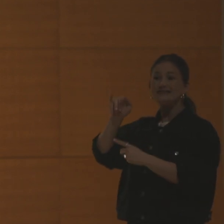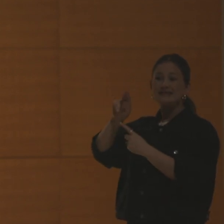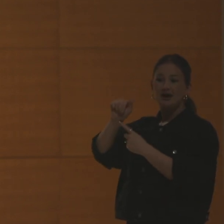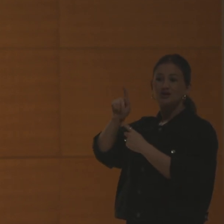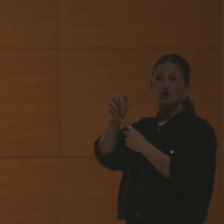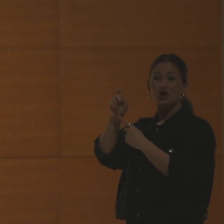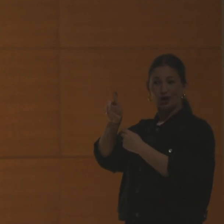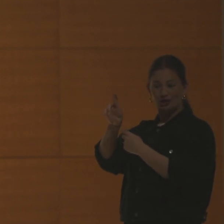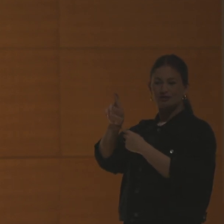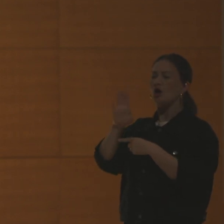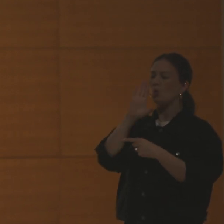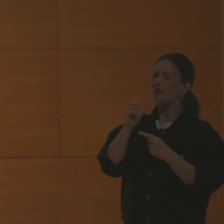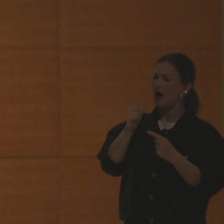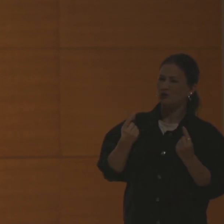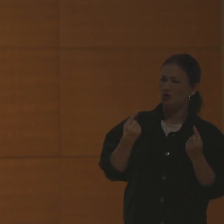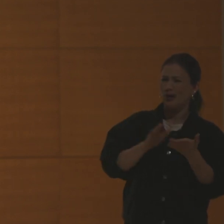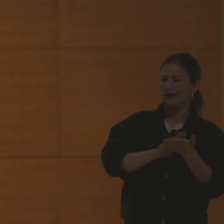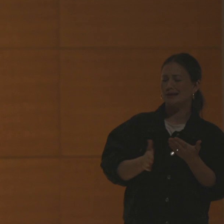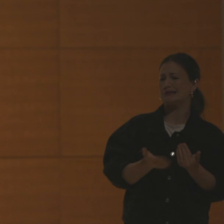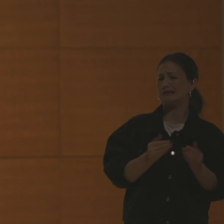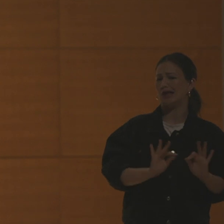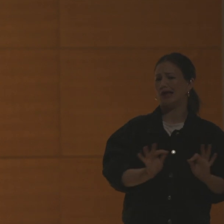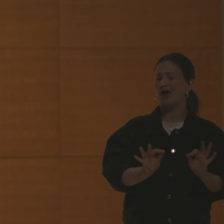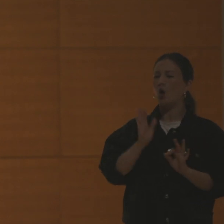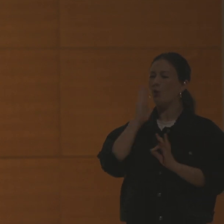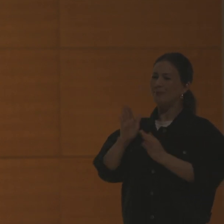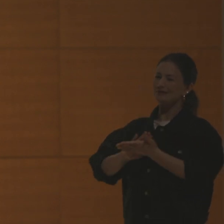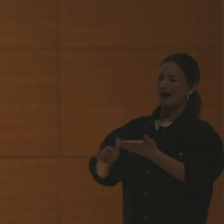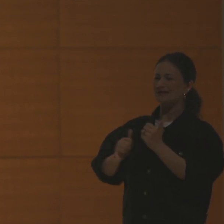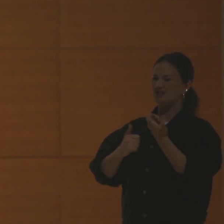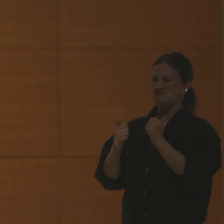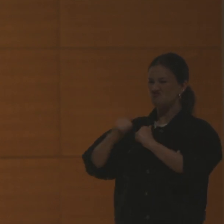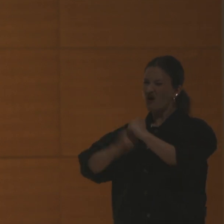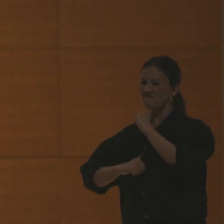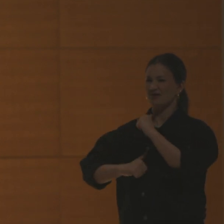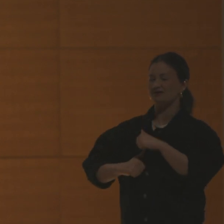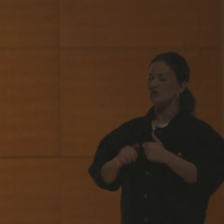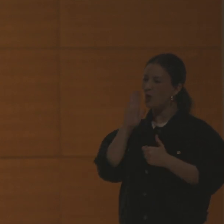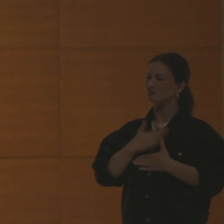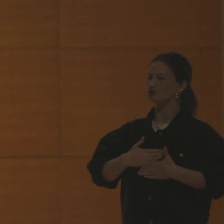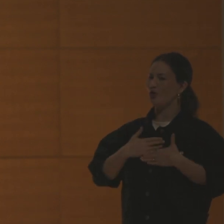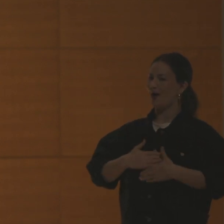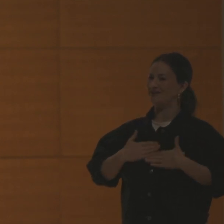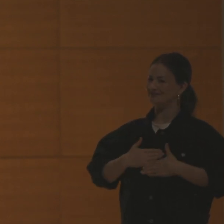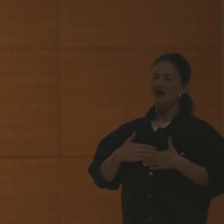easy. We're going to do it nice and rough. And have a great time while we're doing it. Give it up for Tina.